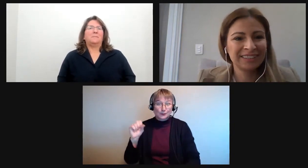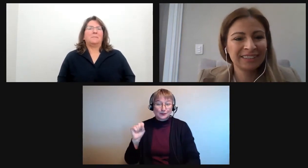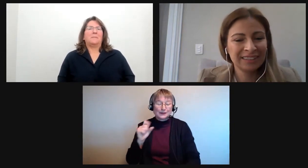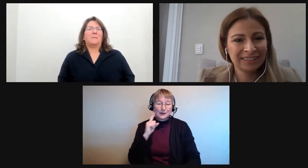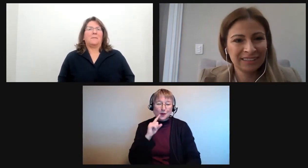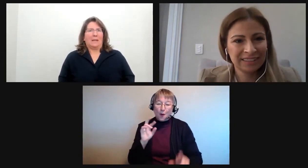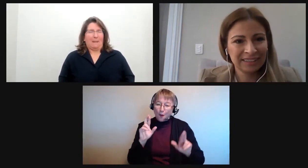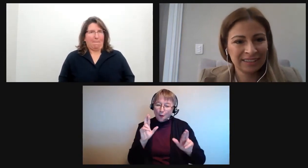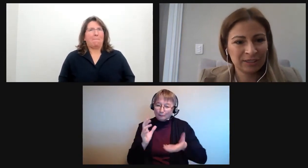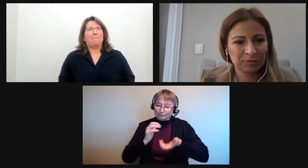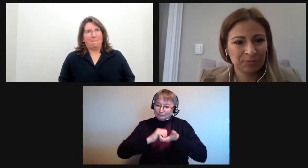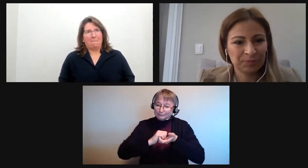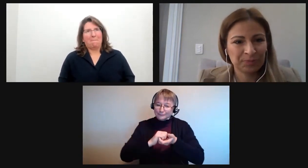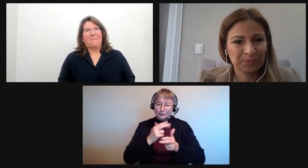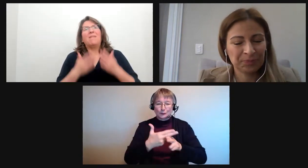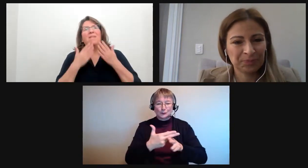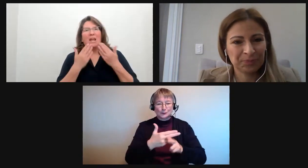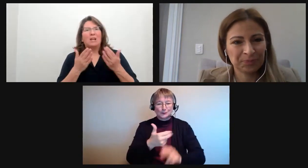soon.